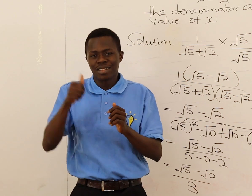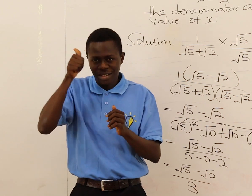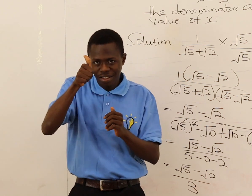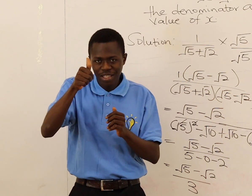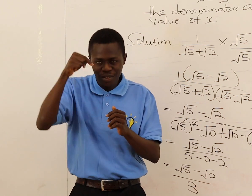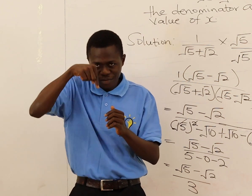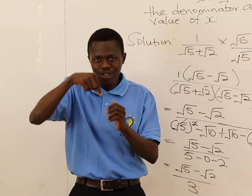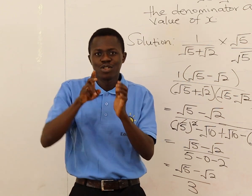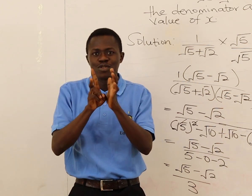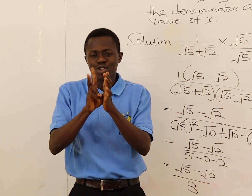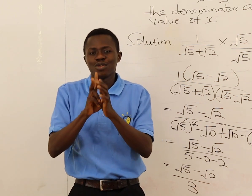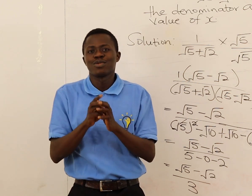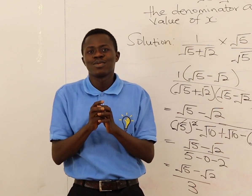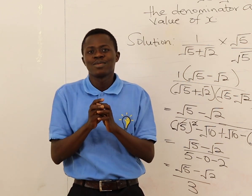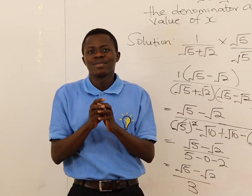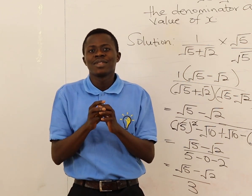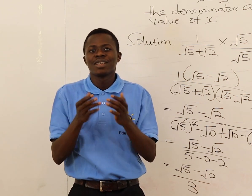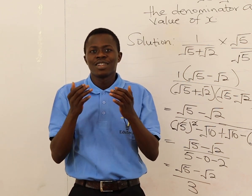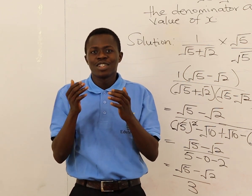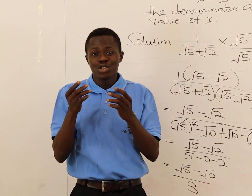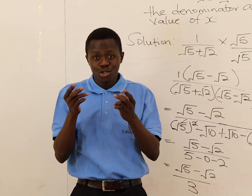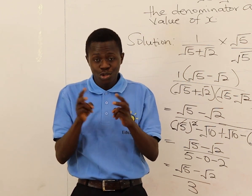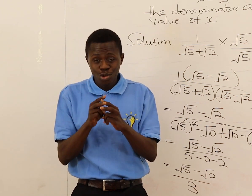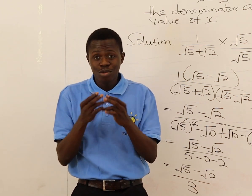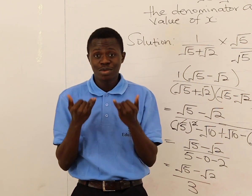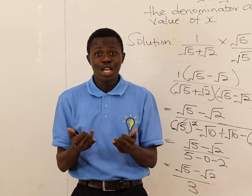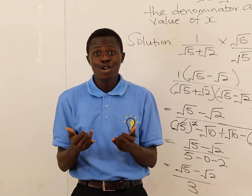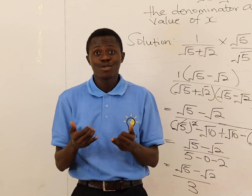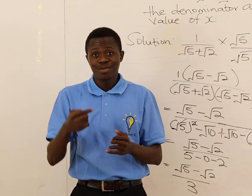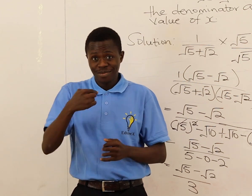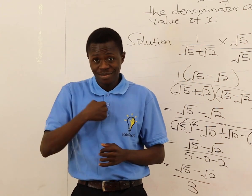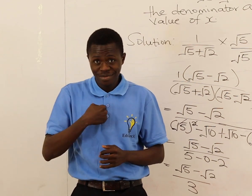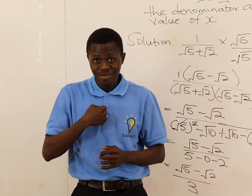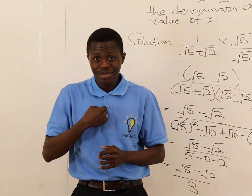I'll sign off now and then I'll meet you in the next class.